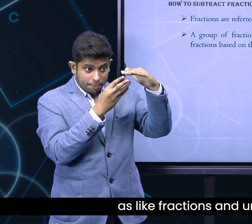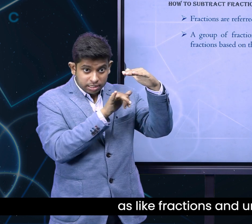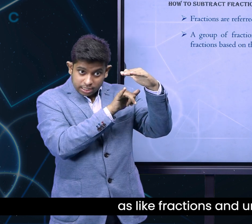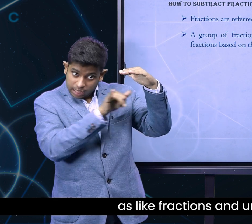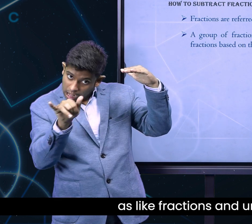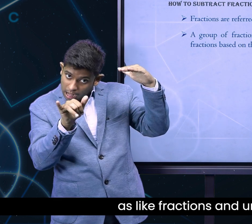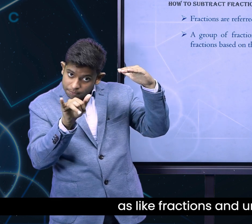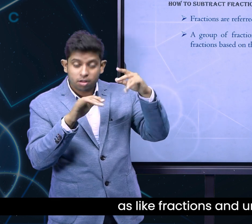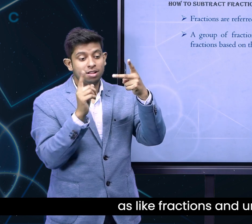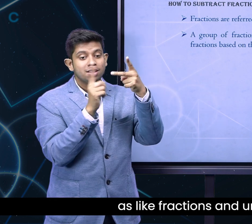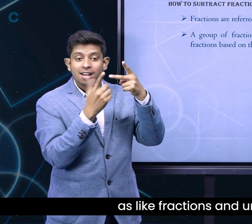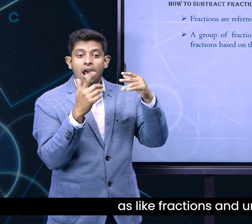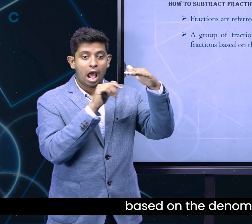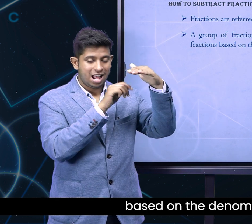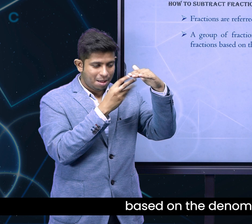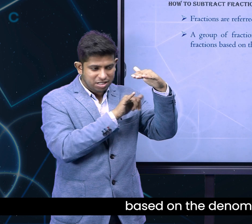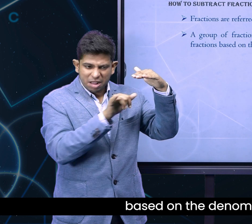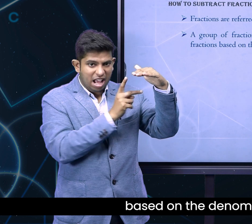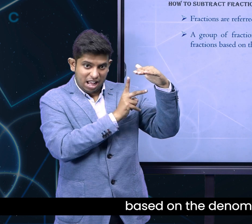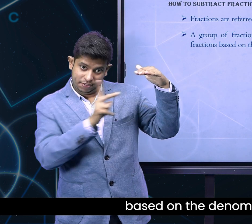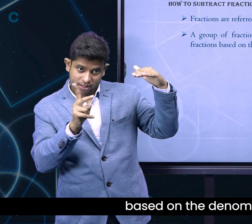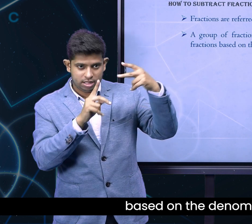and unlike fractions based on the denominator value.